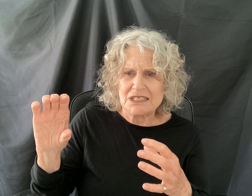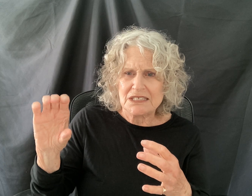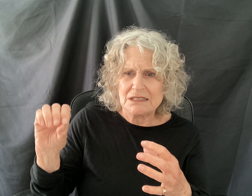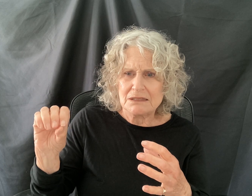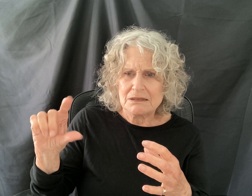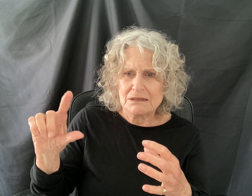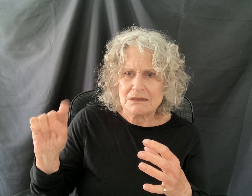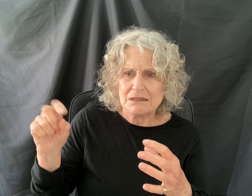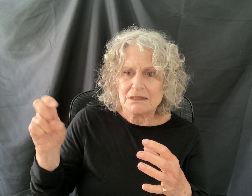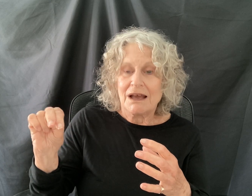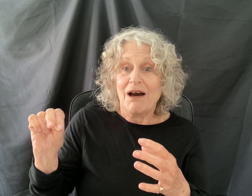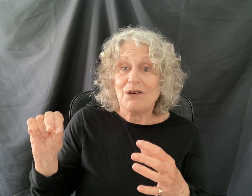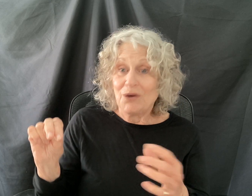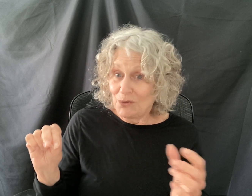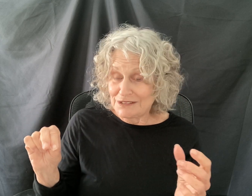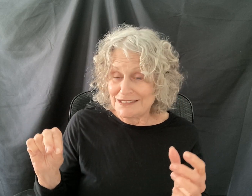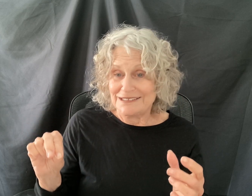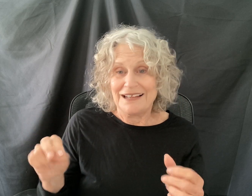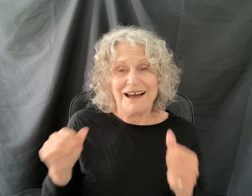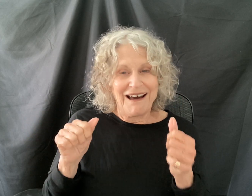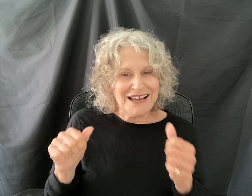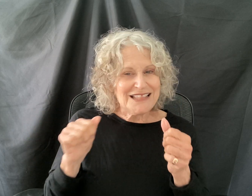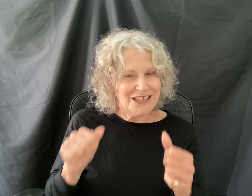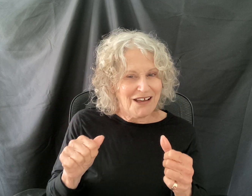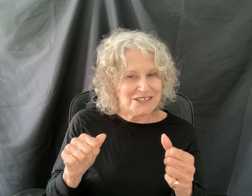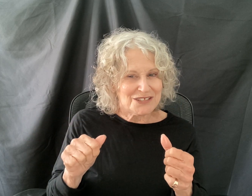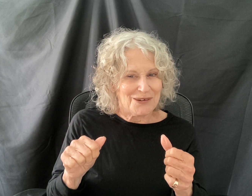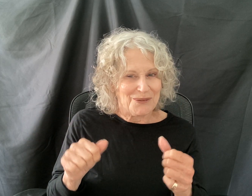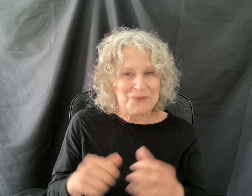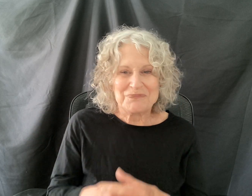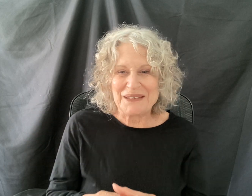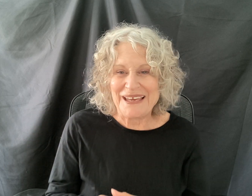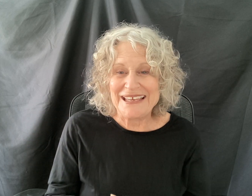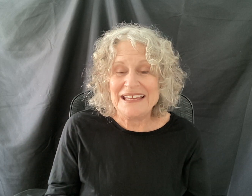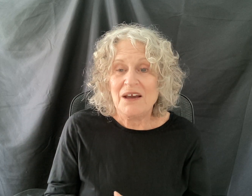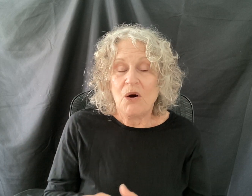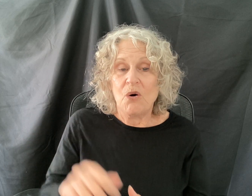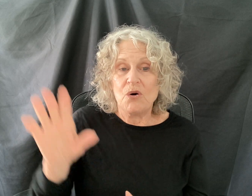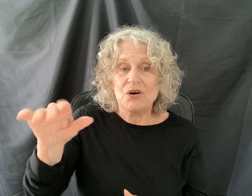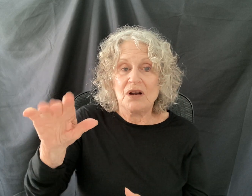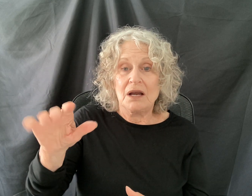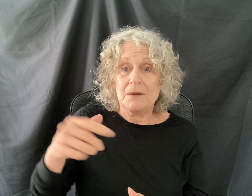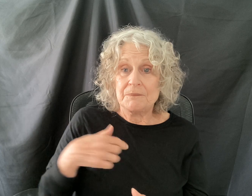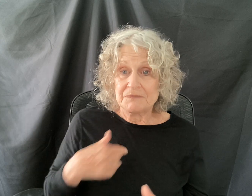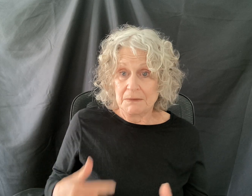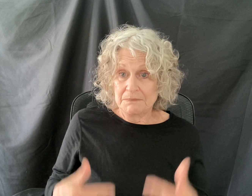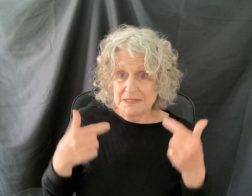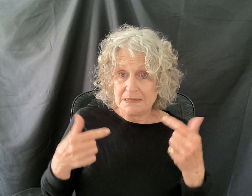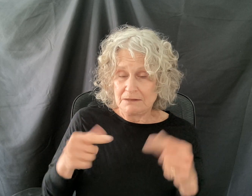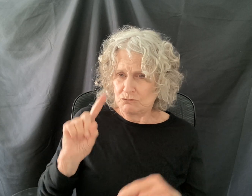C. Colton. I thought so. Okay. Or